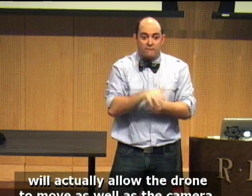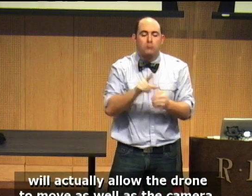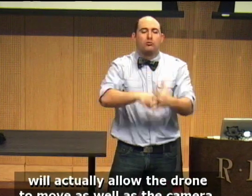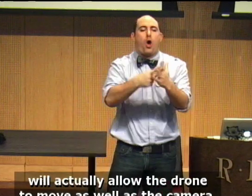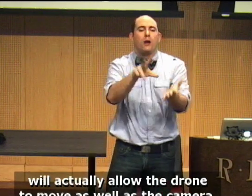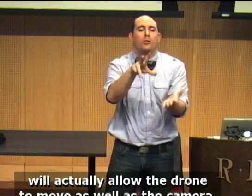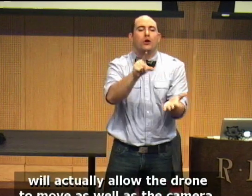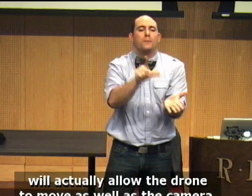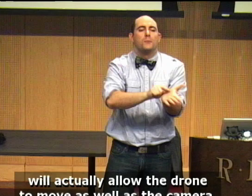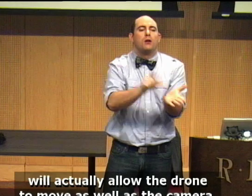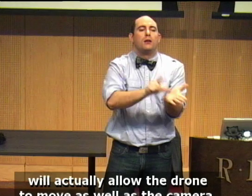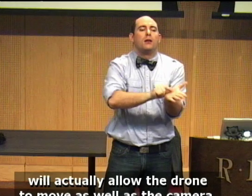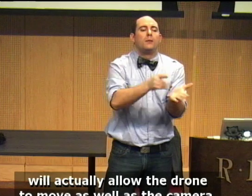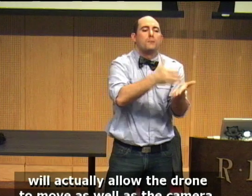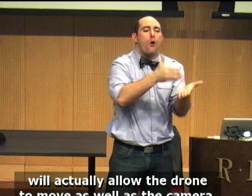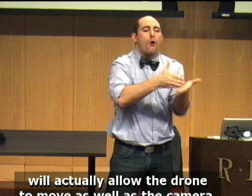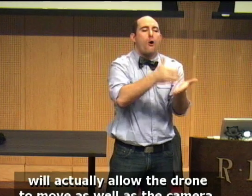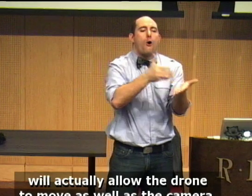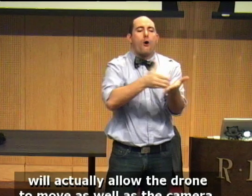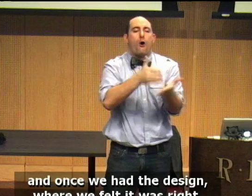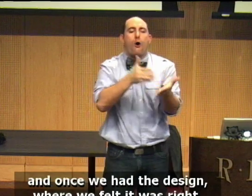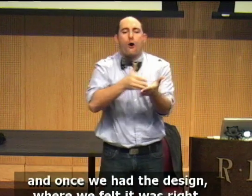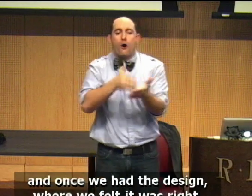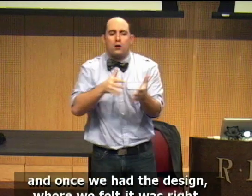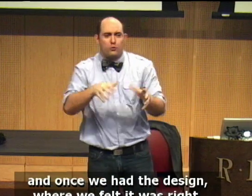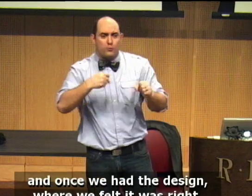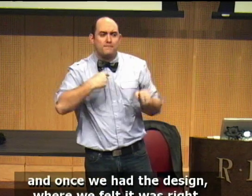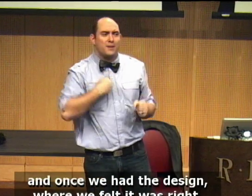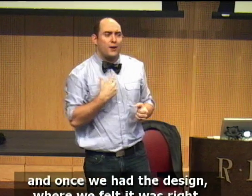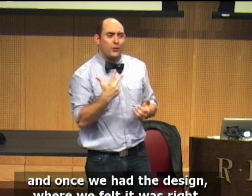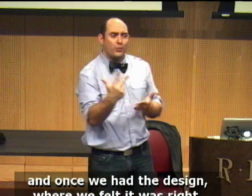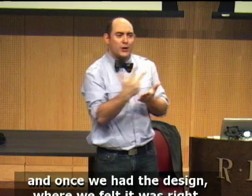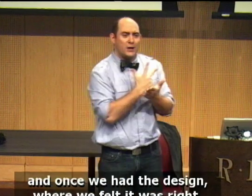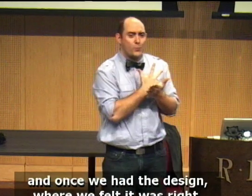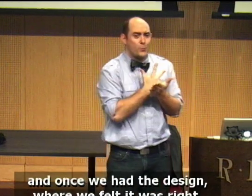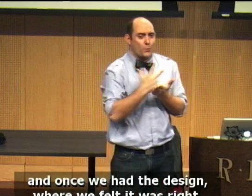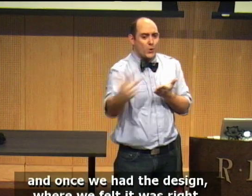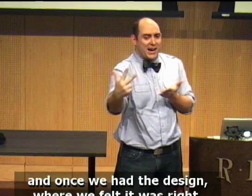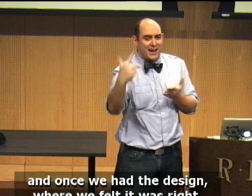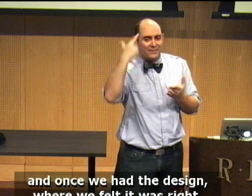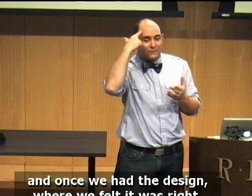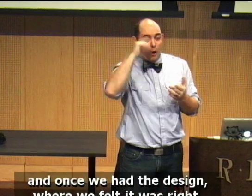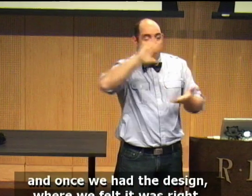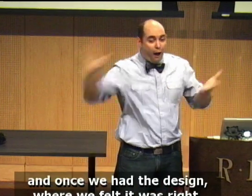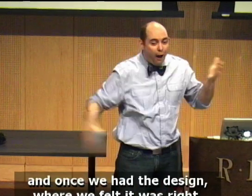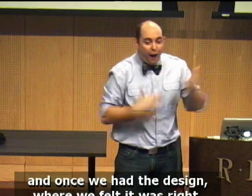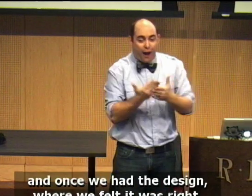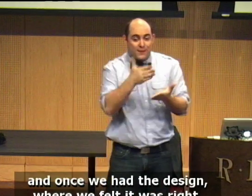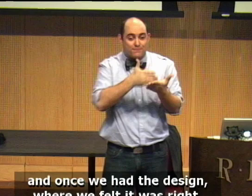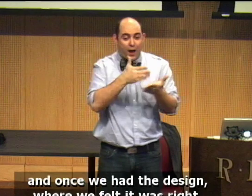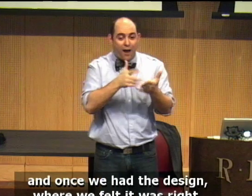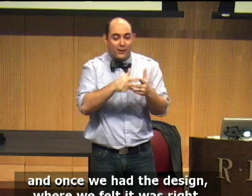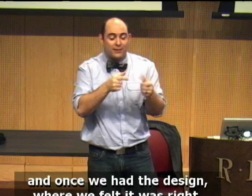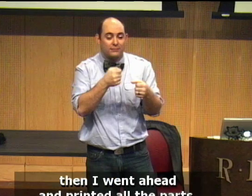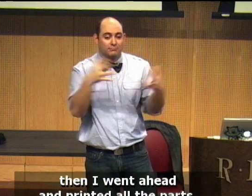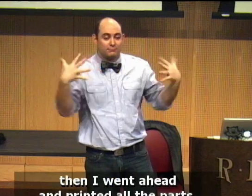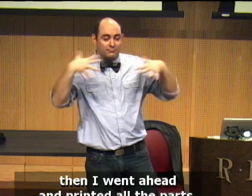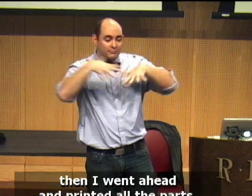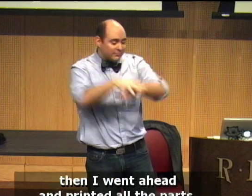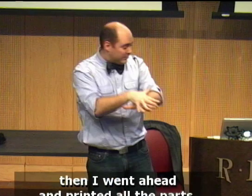drone to move as well as the camera. And once we had the design where we felt it was right, then I went